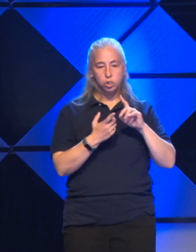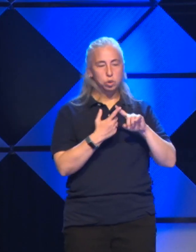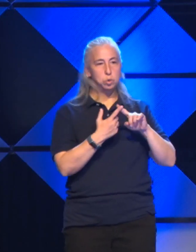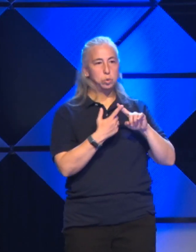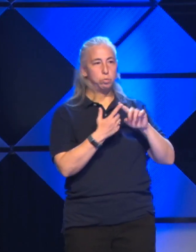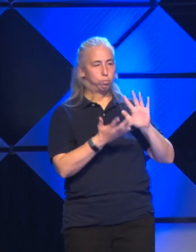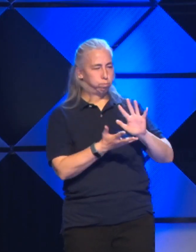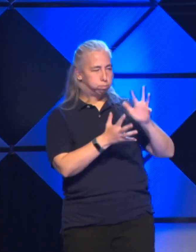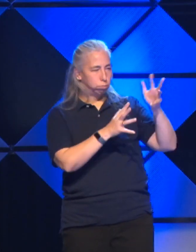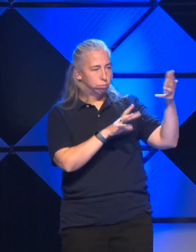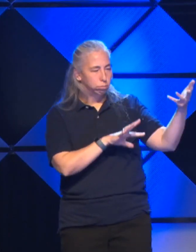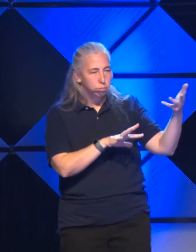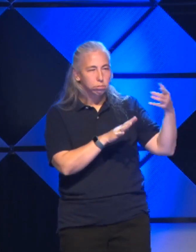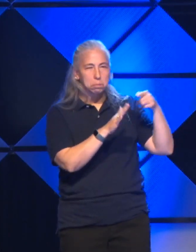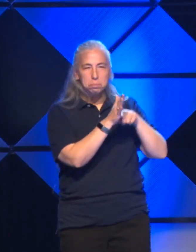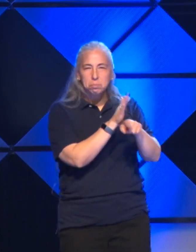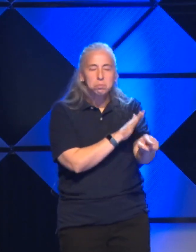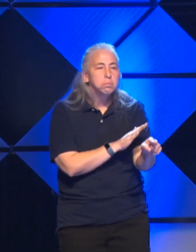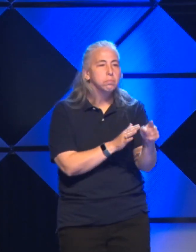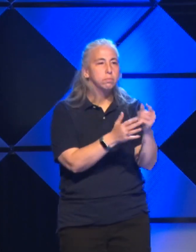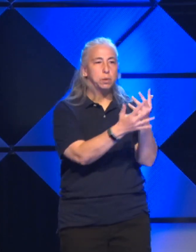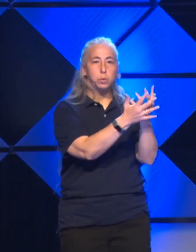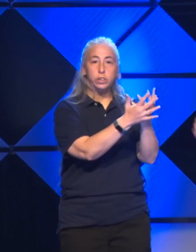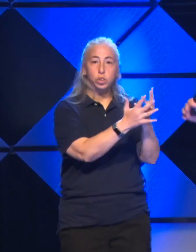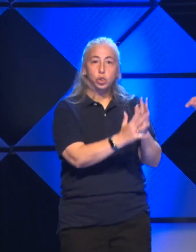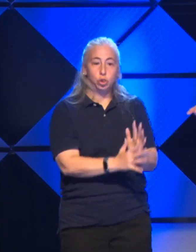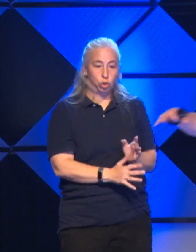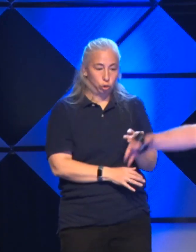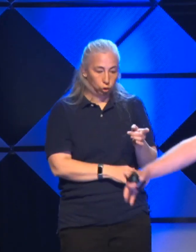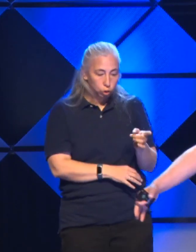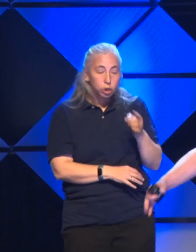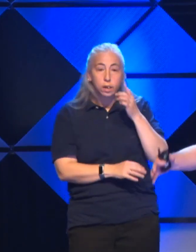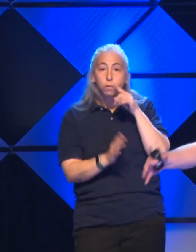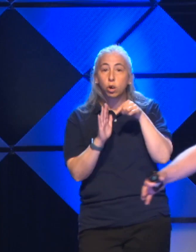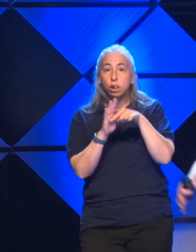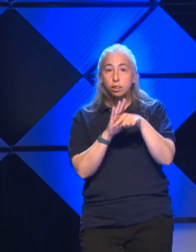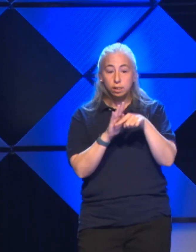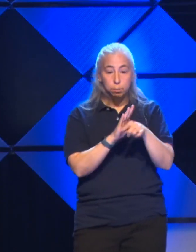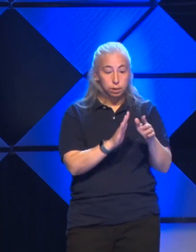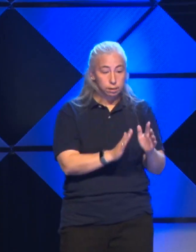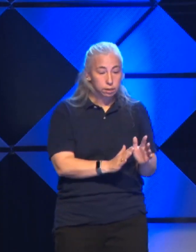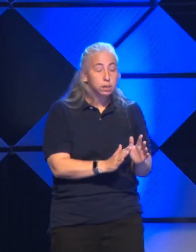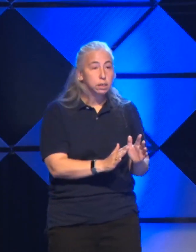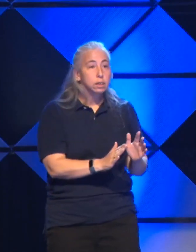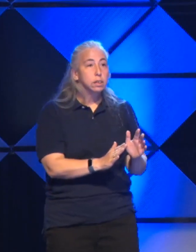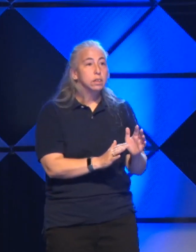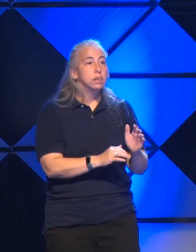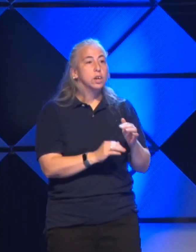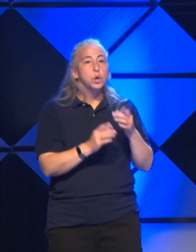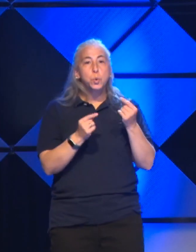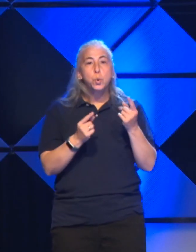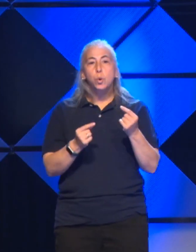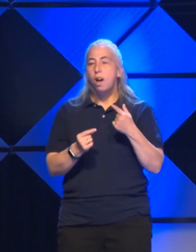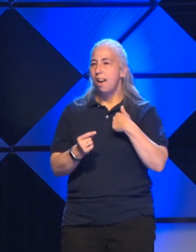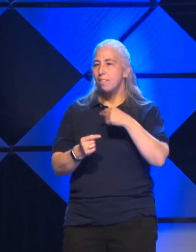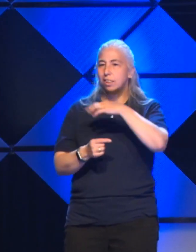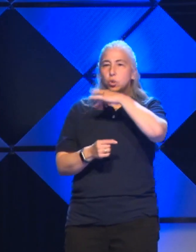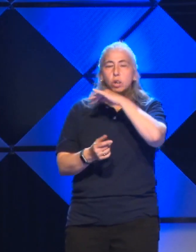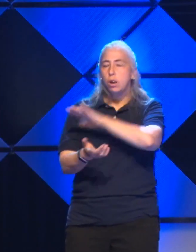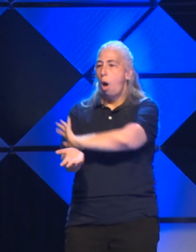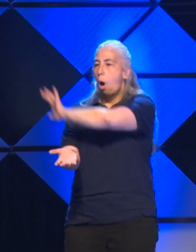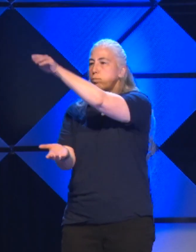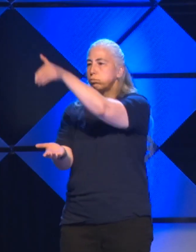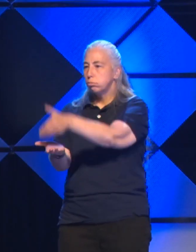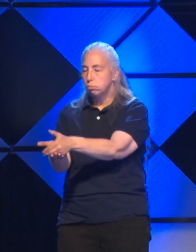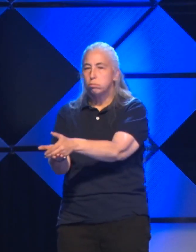extermination camps, they will have a group of prisoners to move a pile of dirt from one side of the court to the other side of the court. And